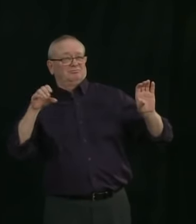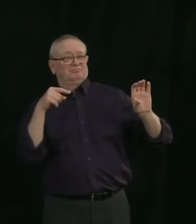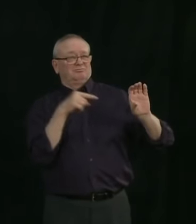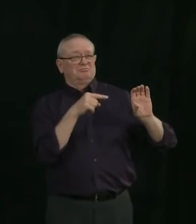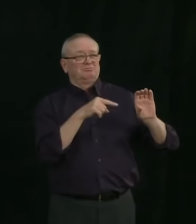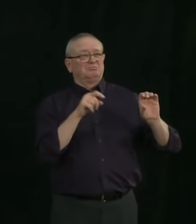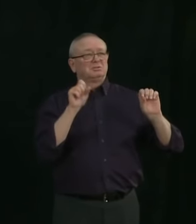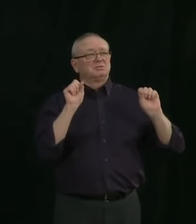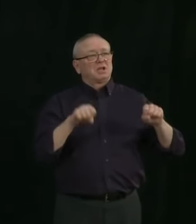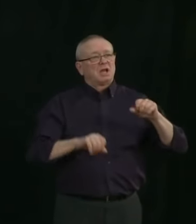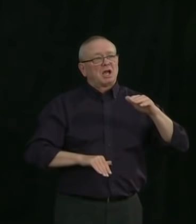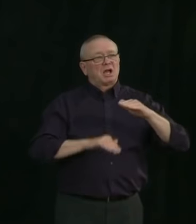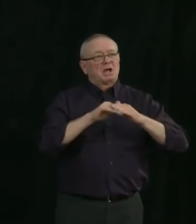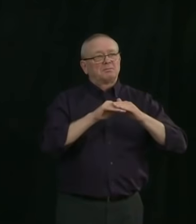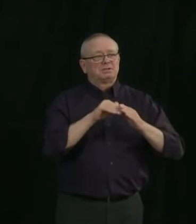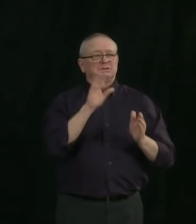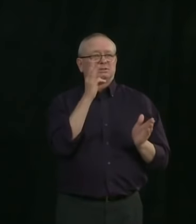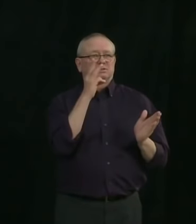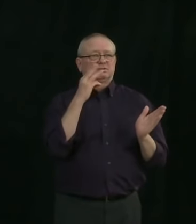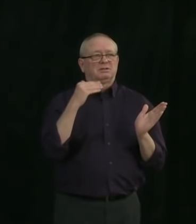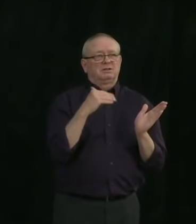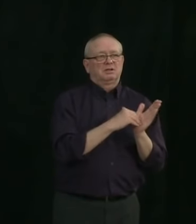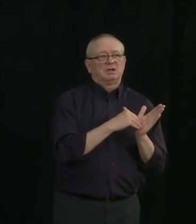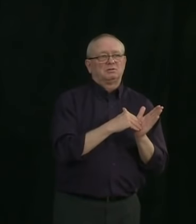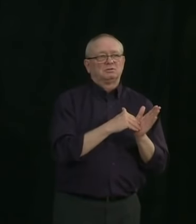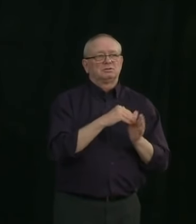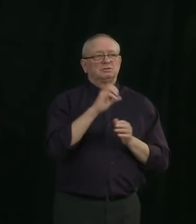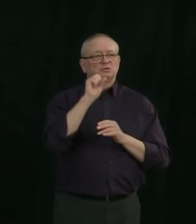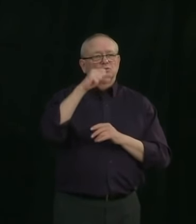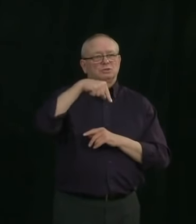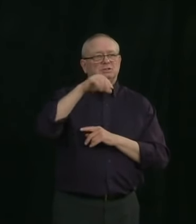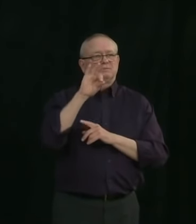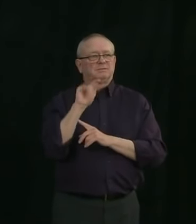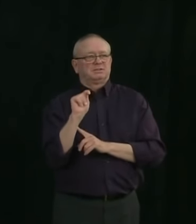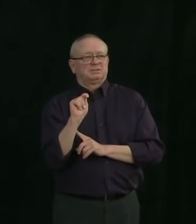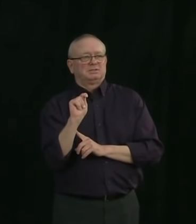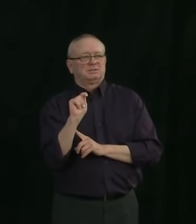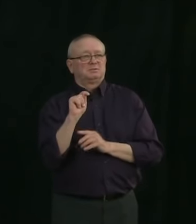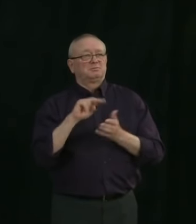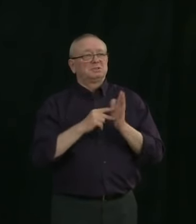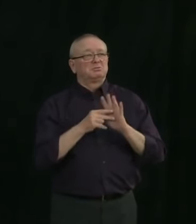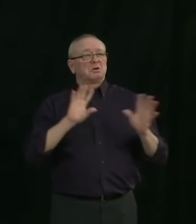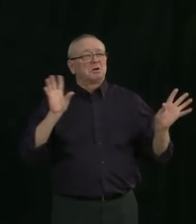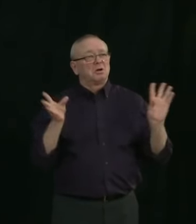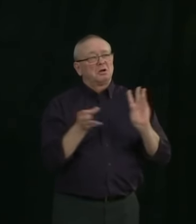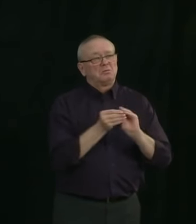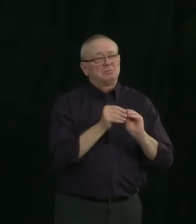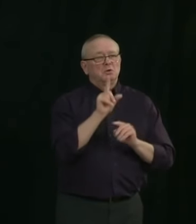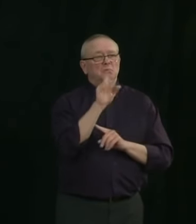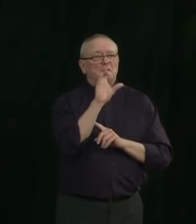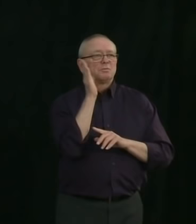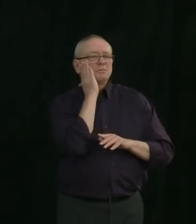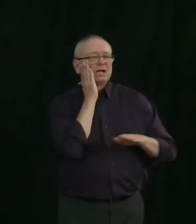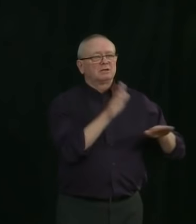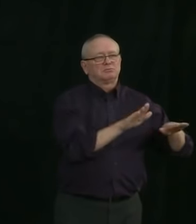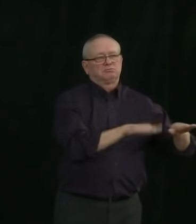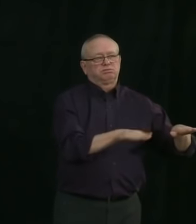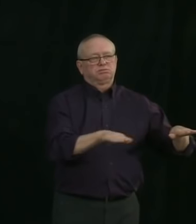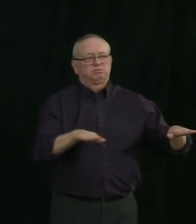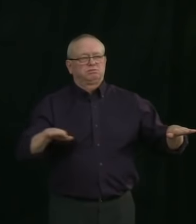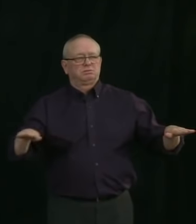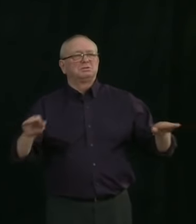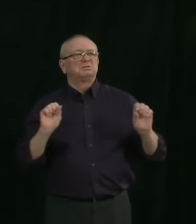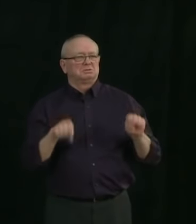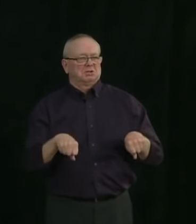will provide space for about 100 acute care beds. Planning and implementation teams are already working